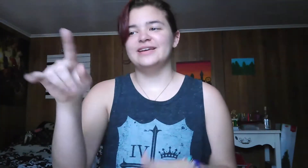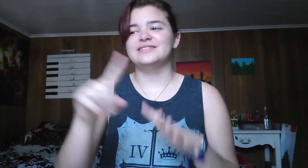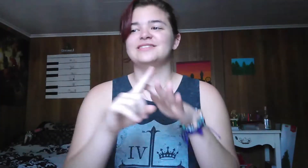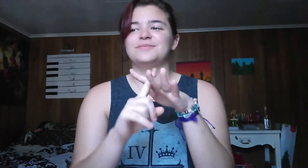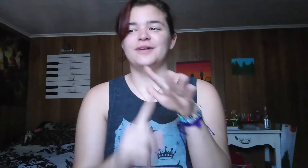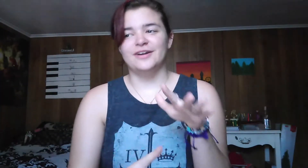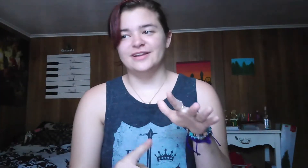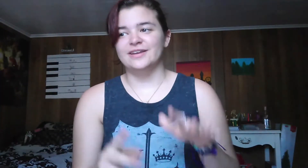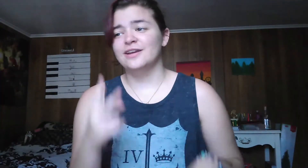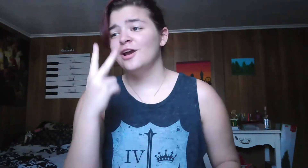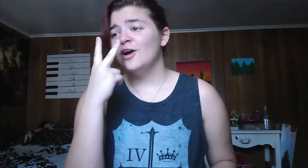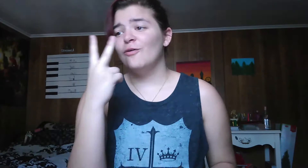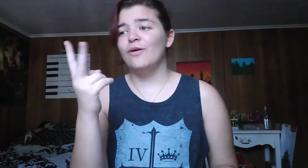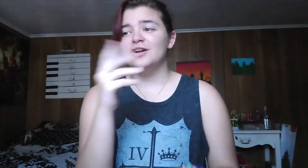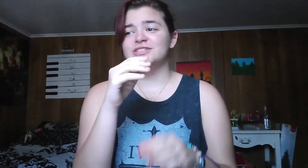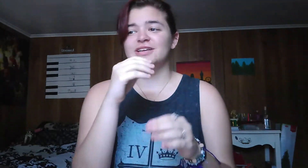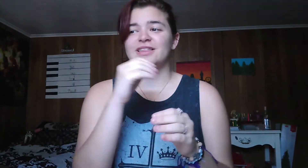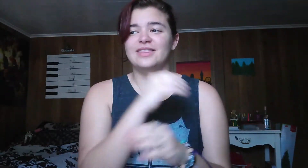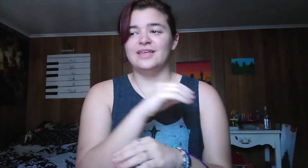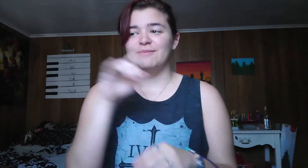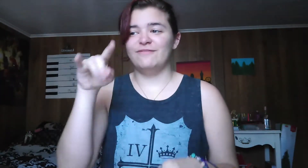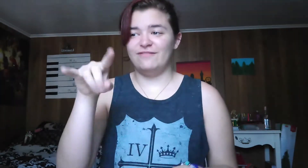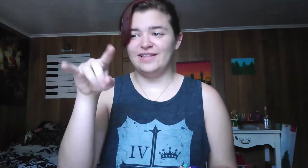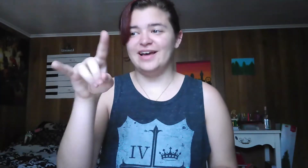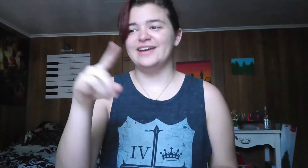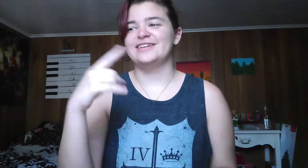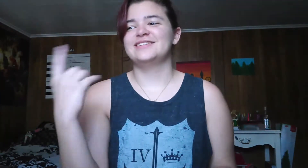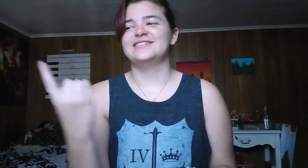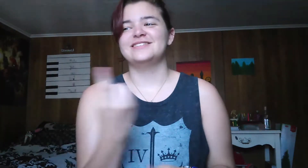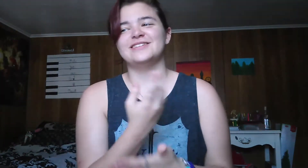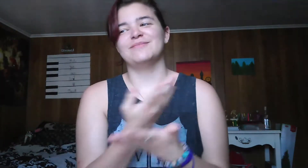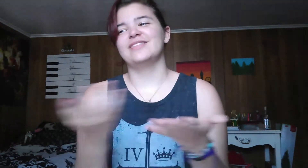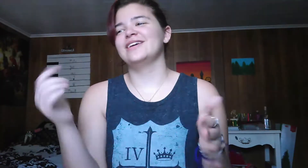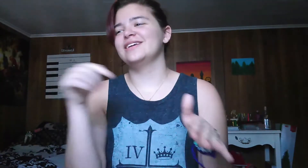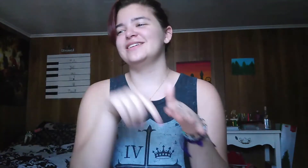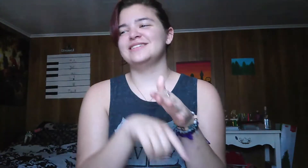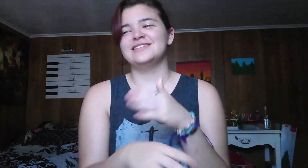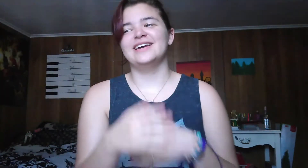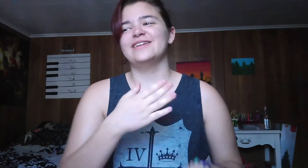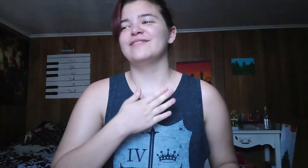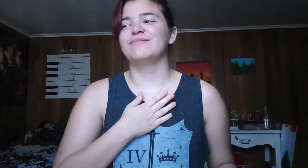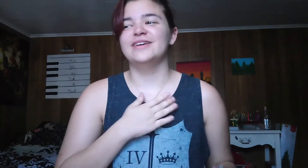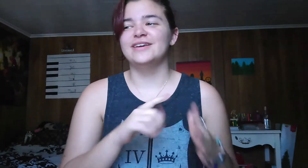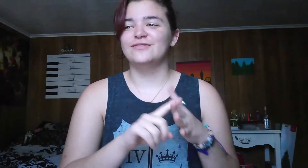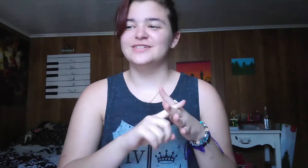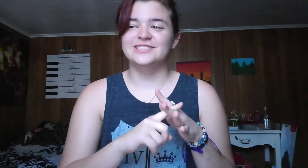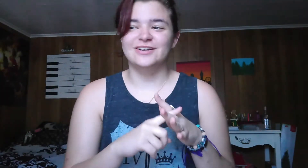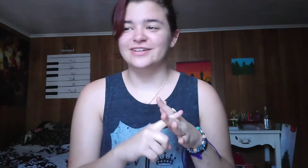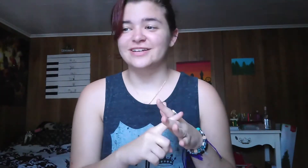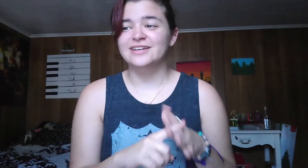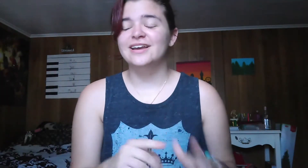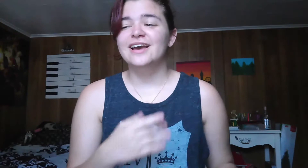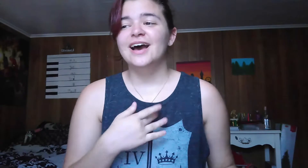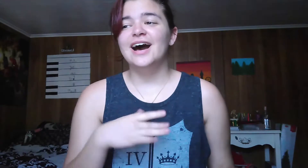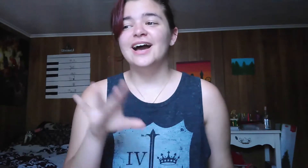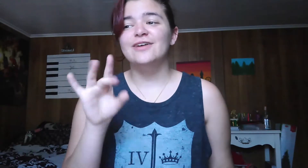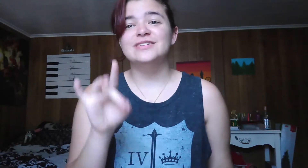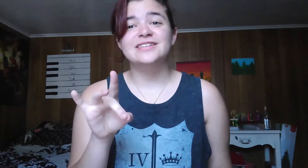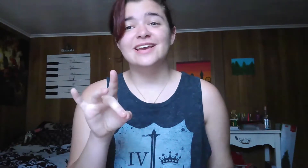planes departing. Watching them fly, something inside of me was starting. I was